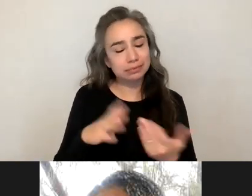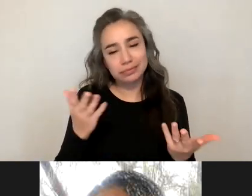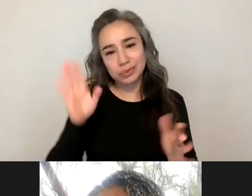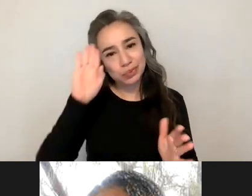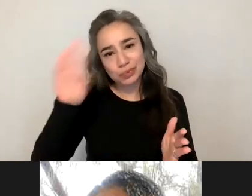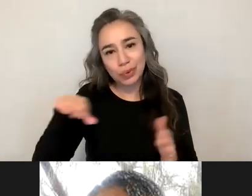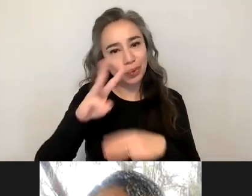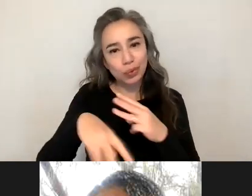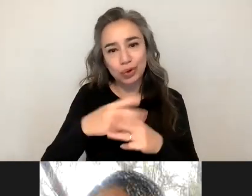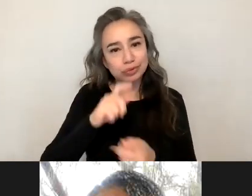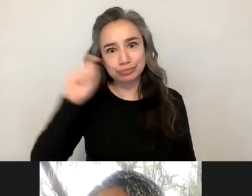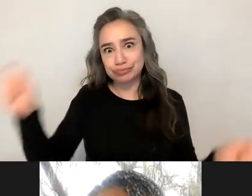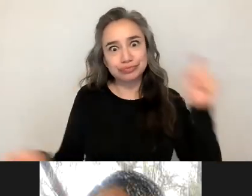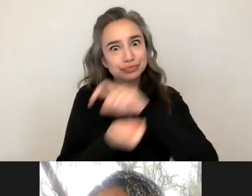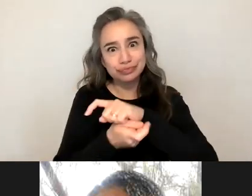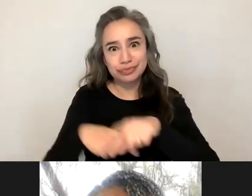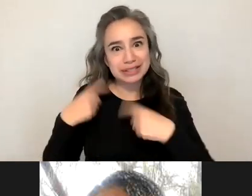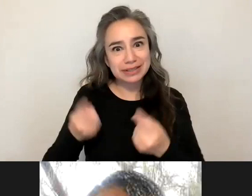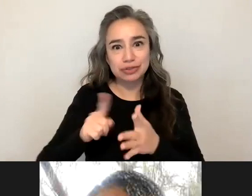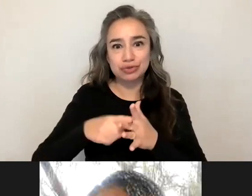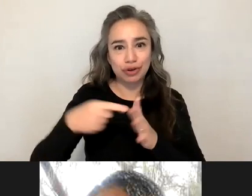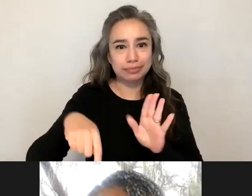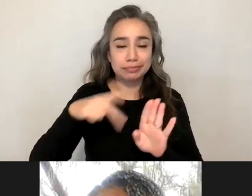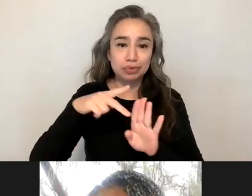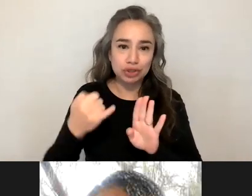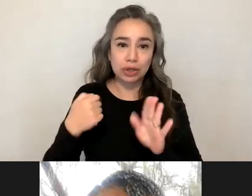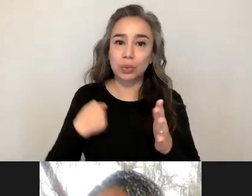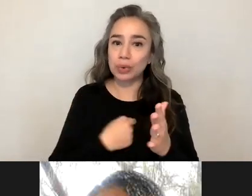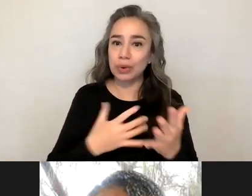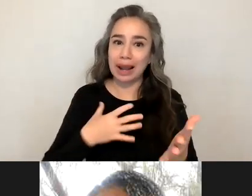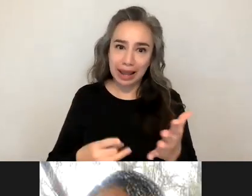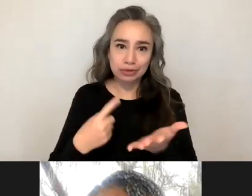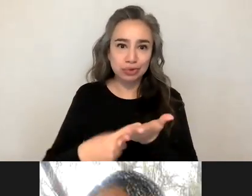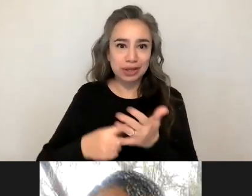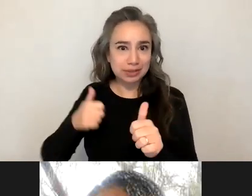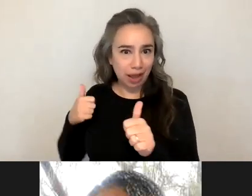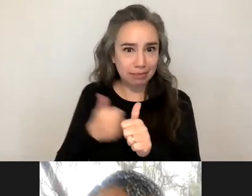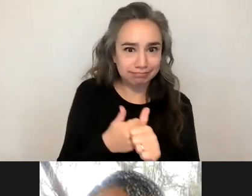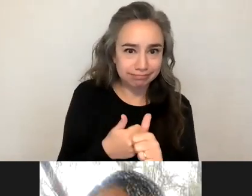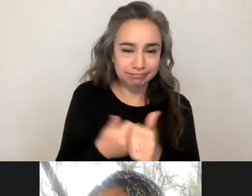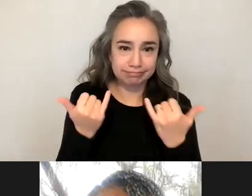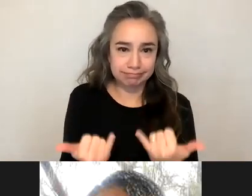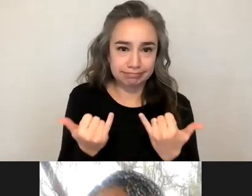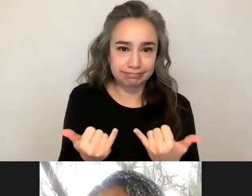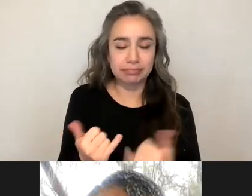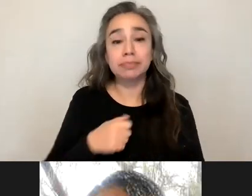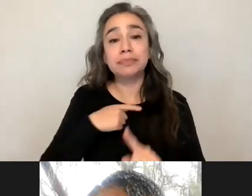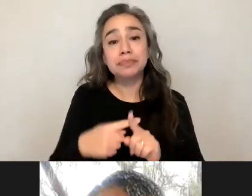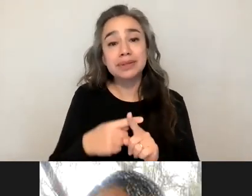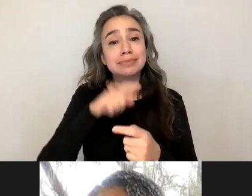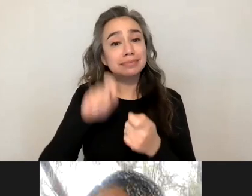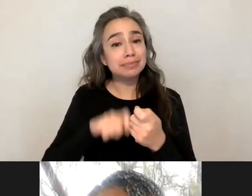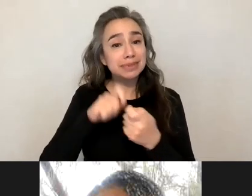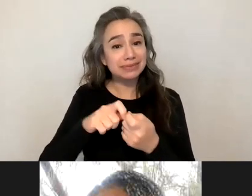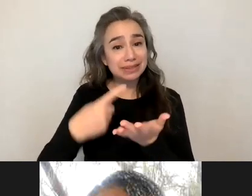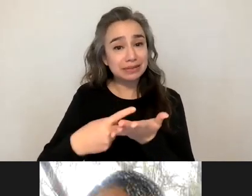since we started this project. So we want to bring it up to the immediate. And then we want to talk really specifically about how this work can